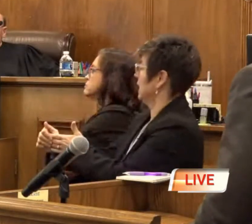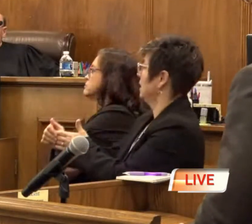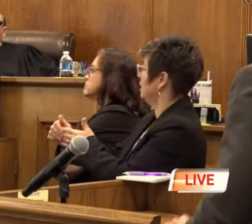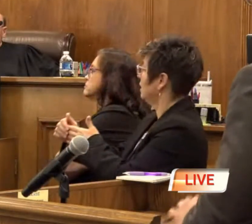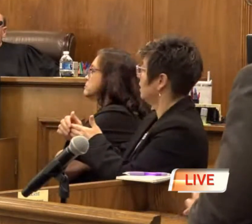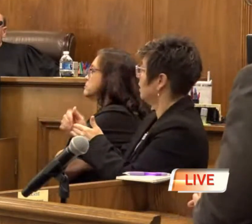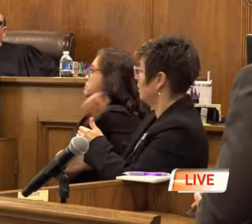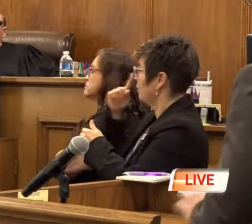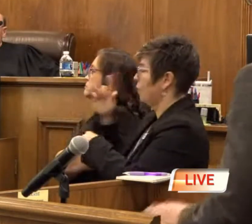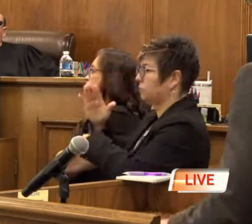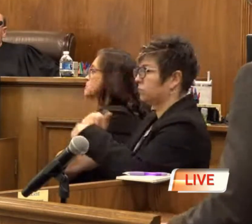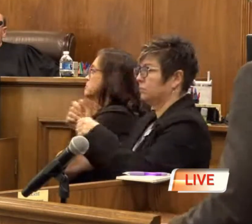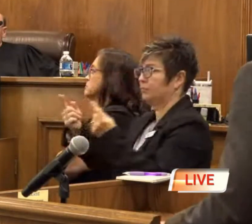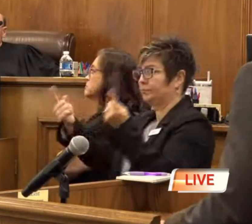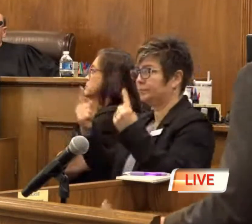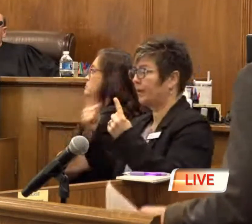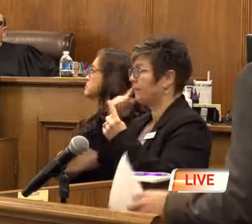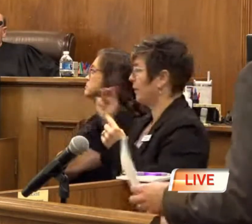right?